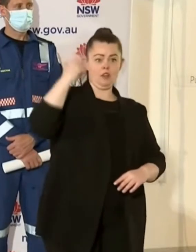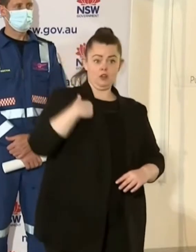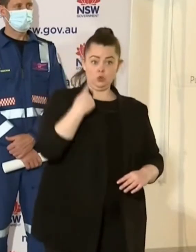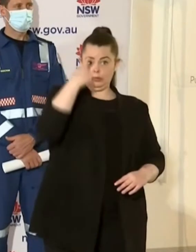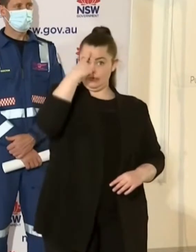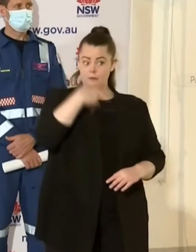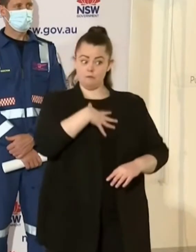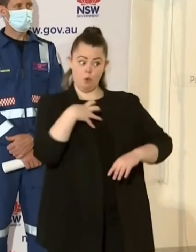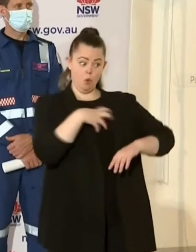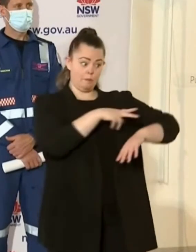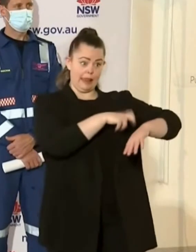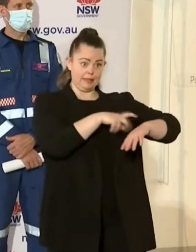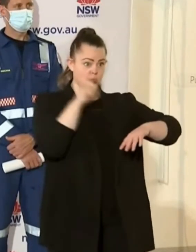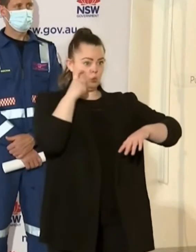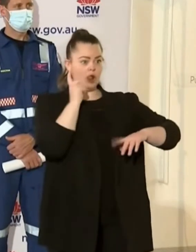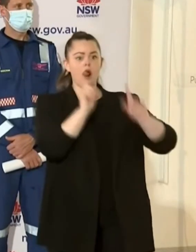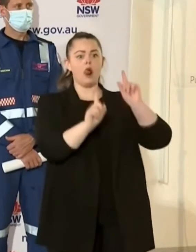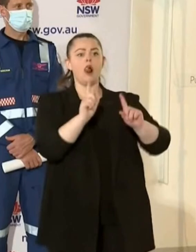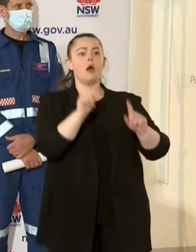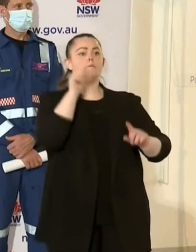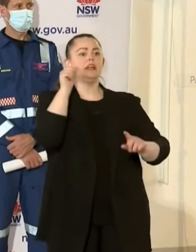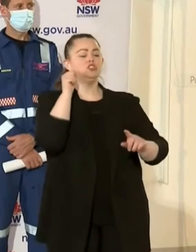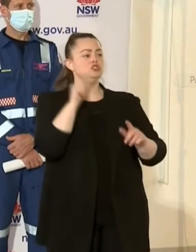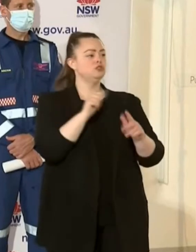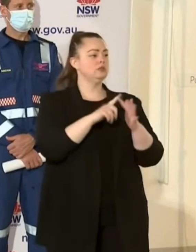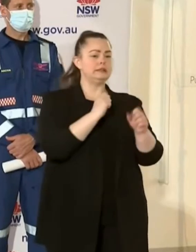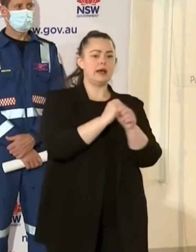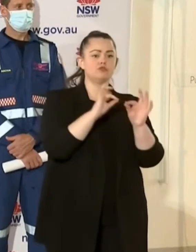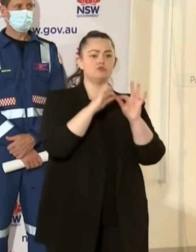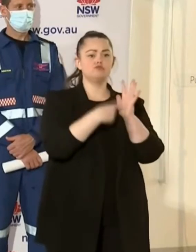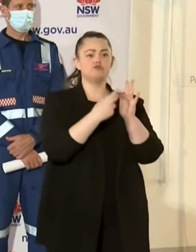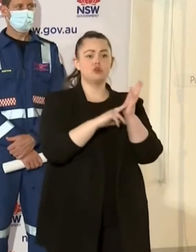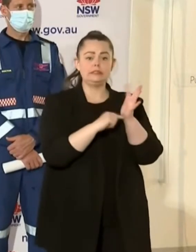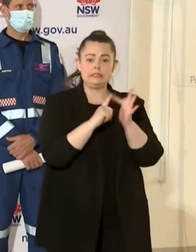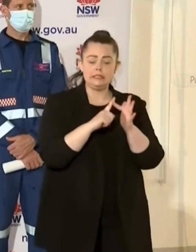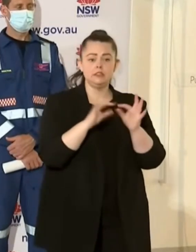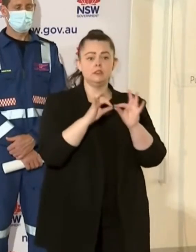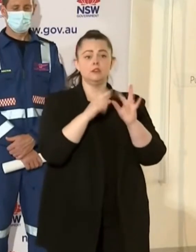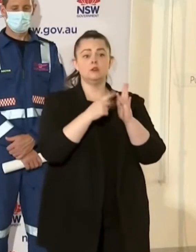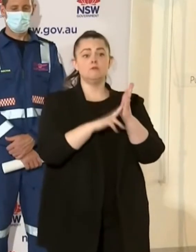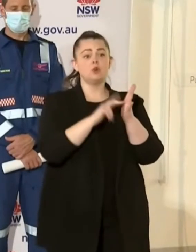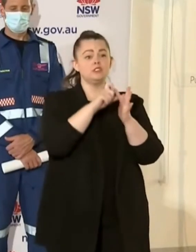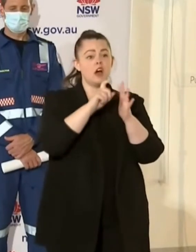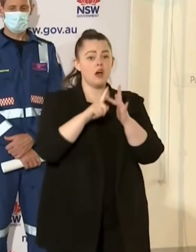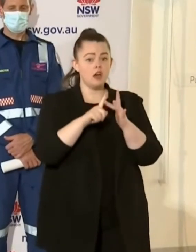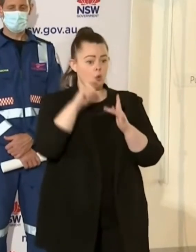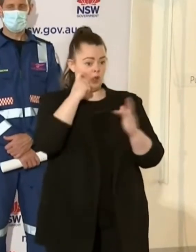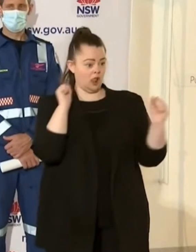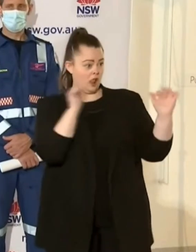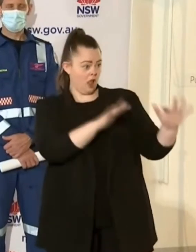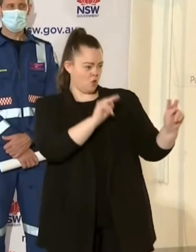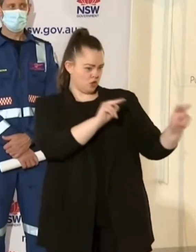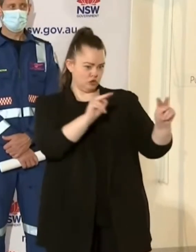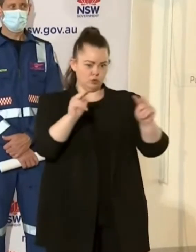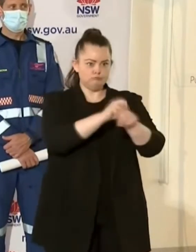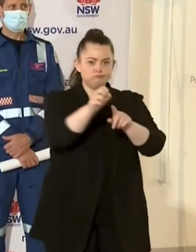Bondi, to make sure people are doing the right thing? Look, can I say again, the police, obviously have a role which is to